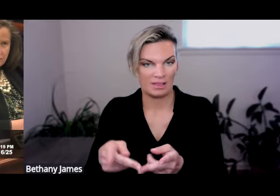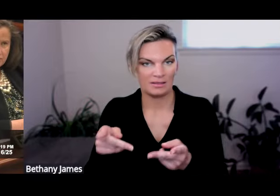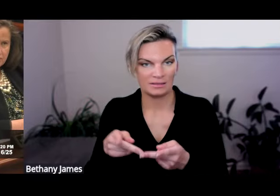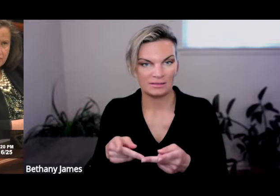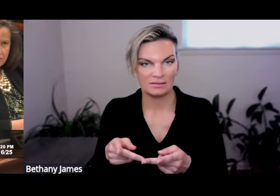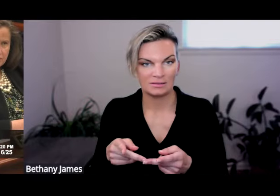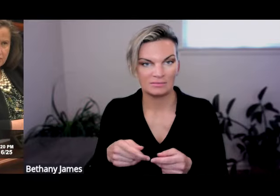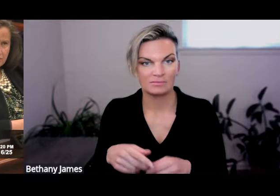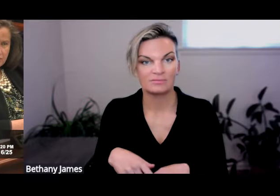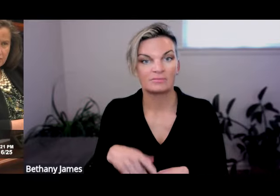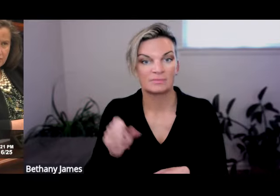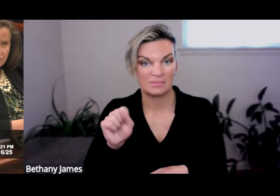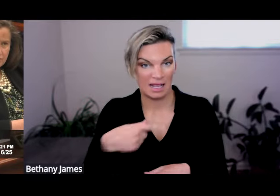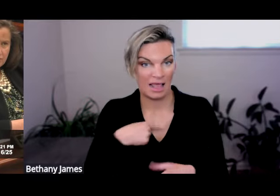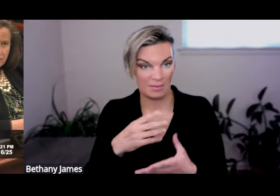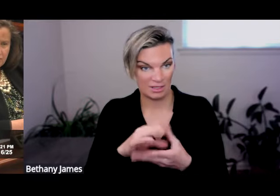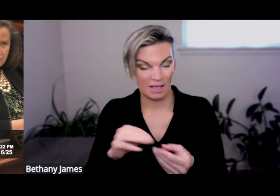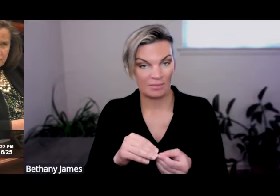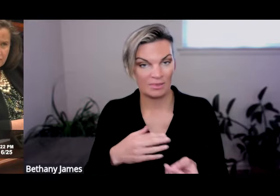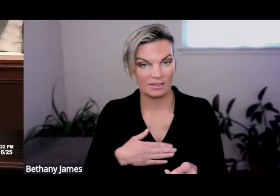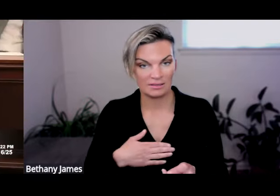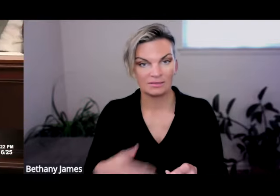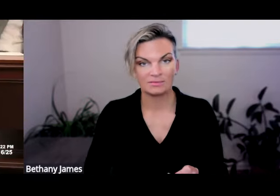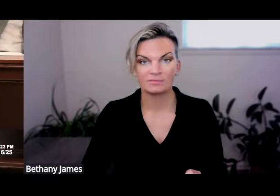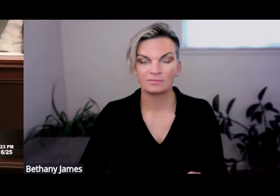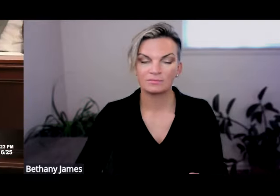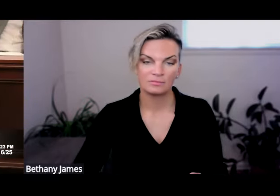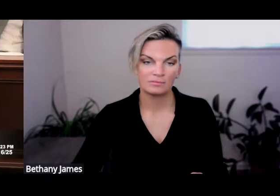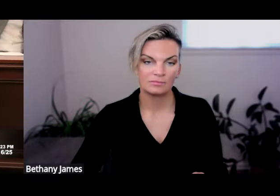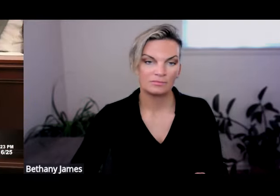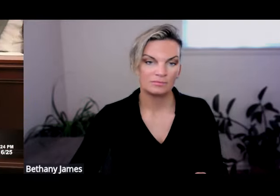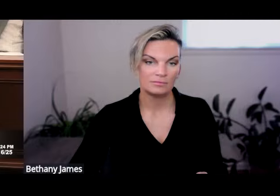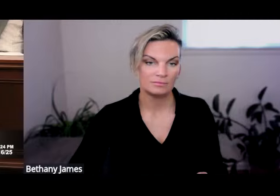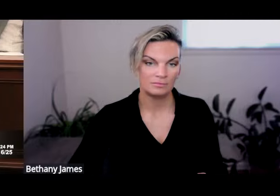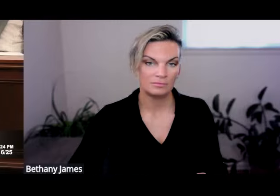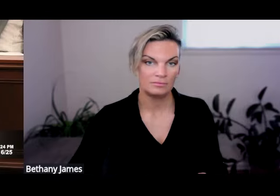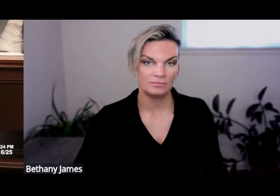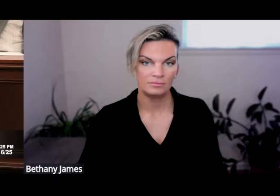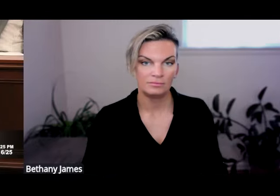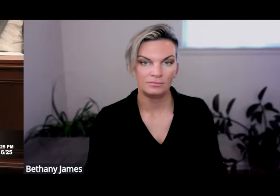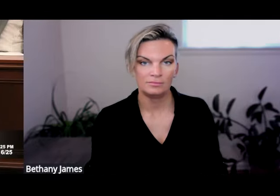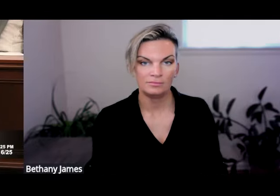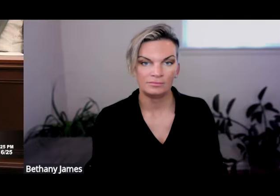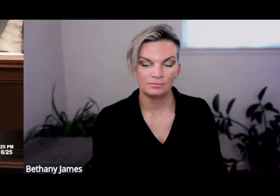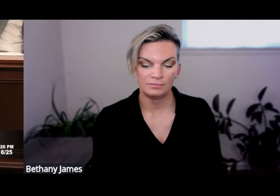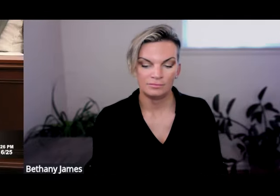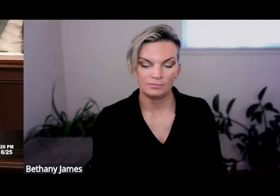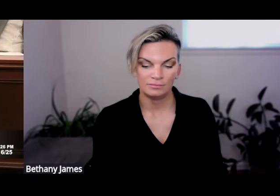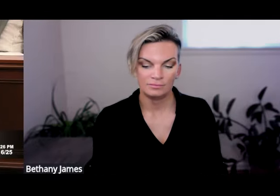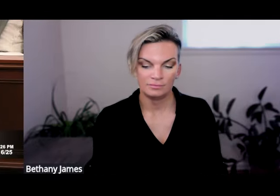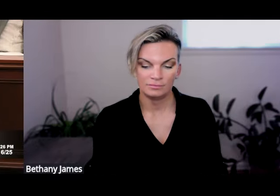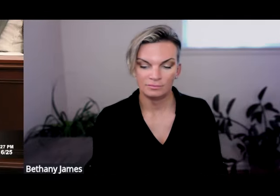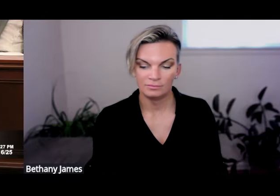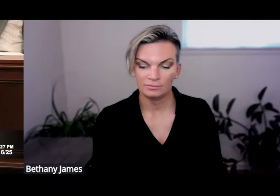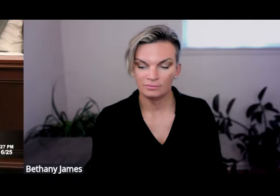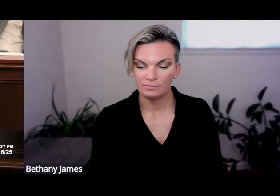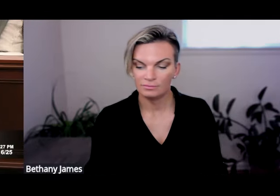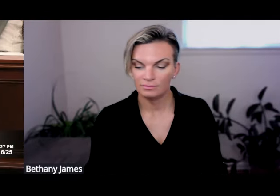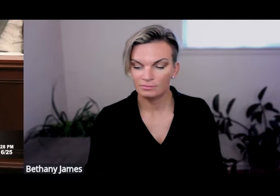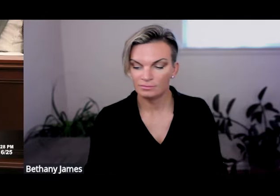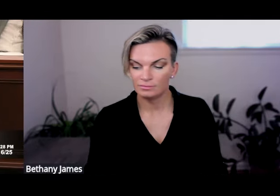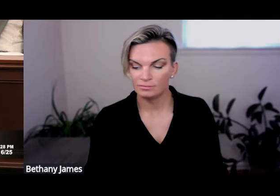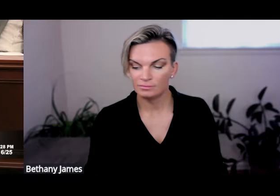that? Yes, please. There is there are no, you're not allowed to vote in federal